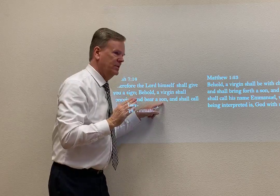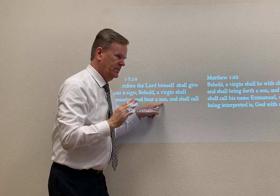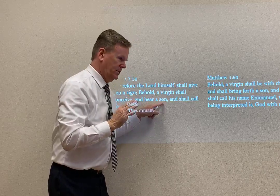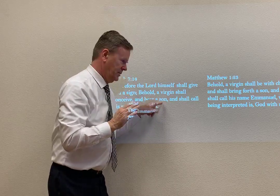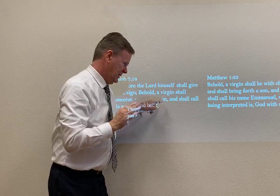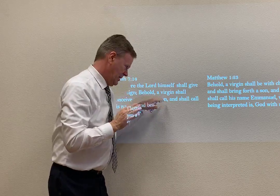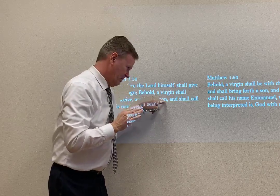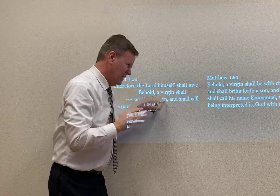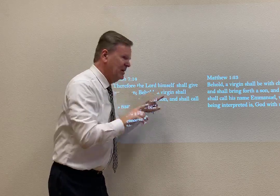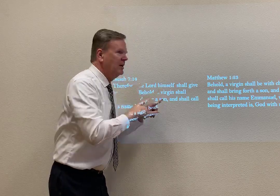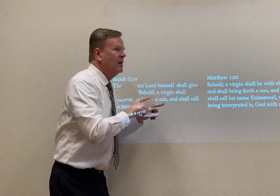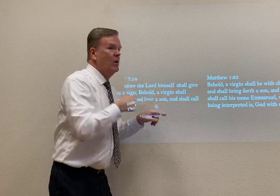God.